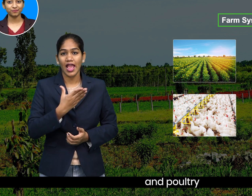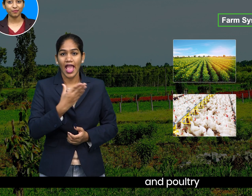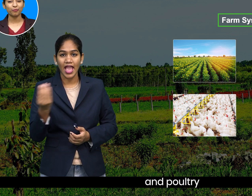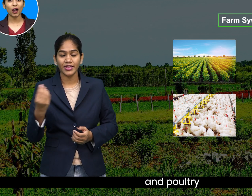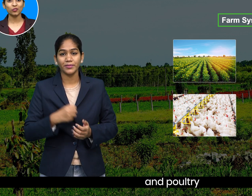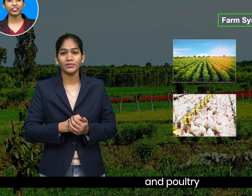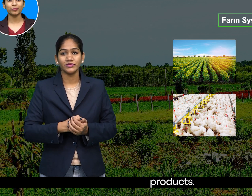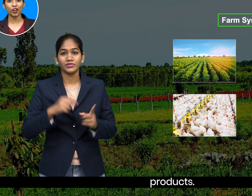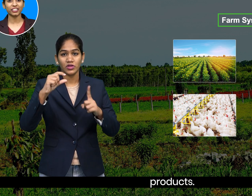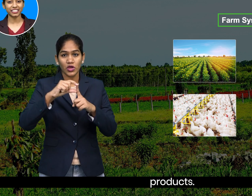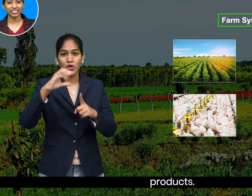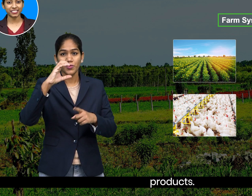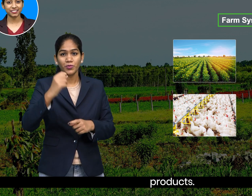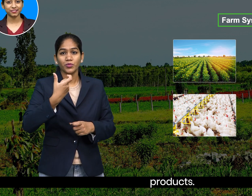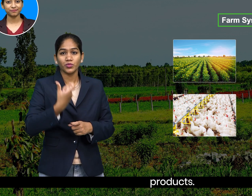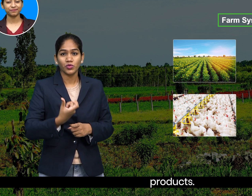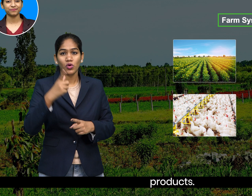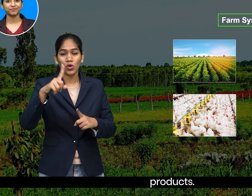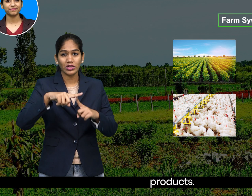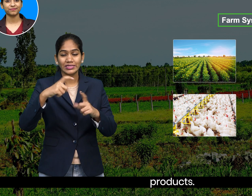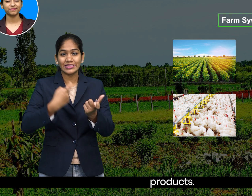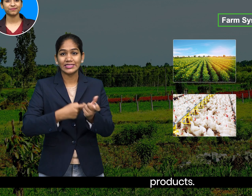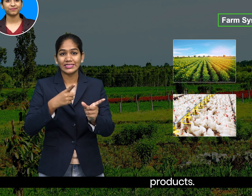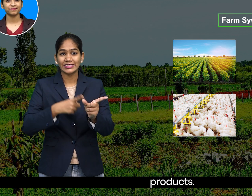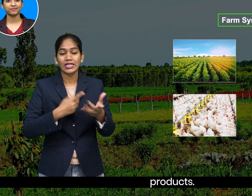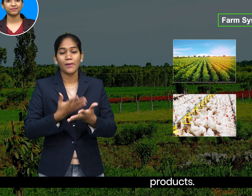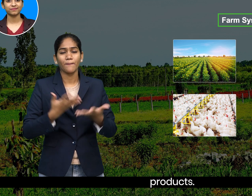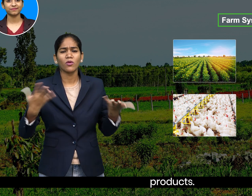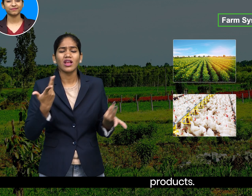and poultry products.